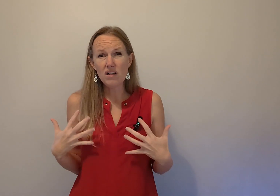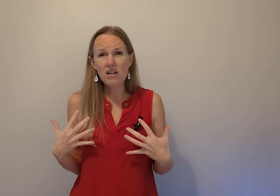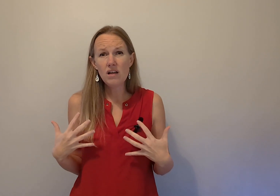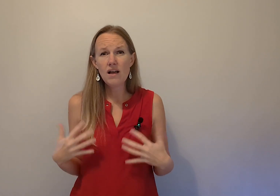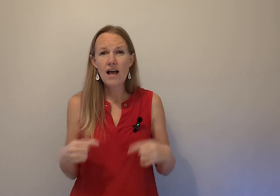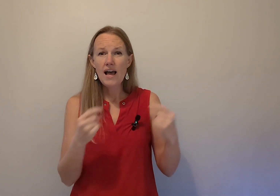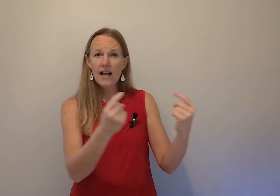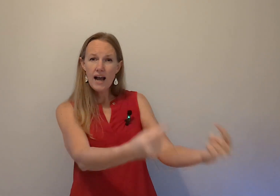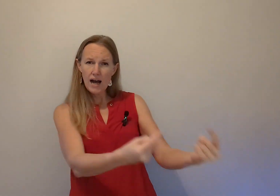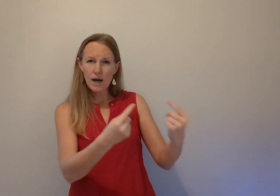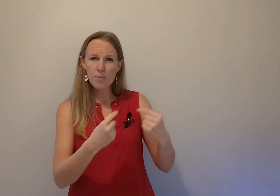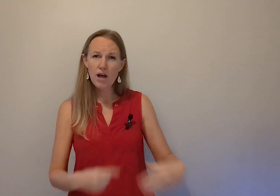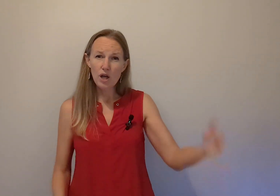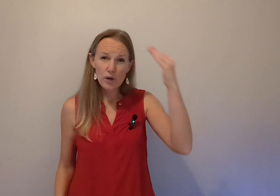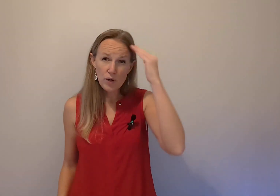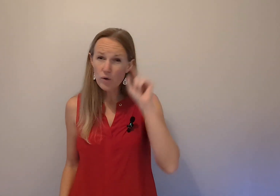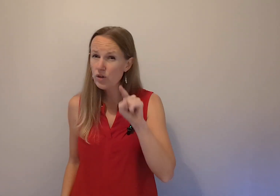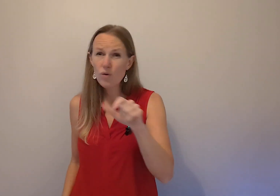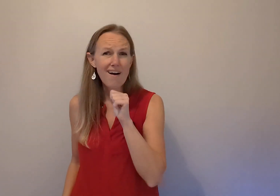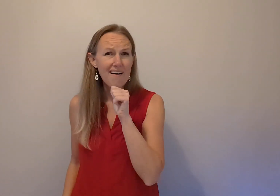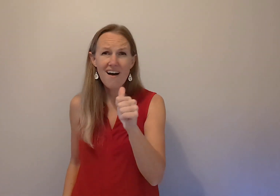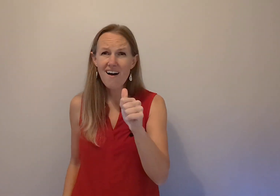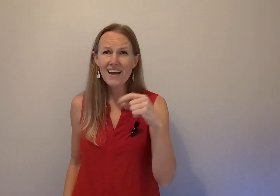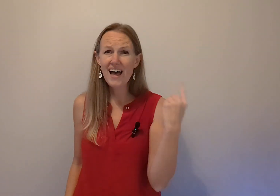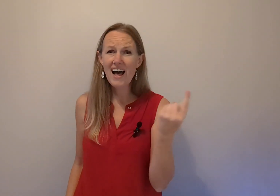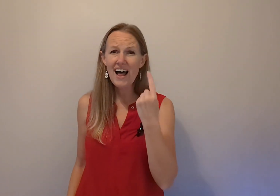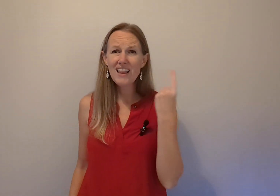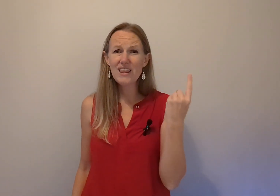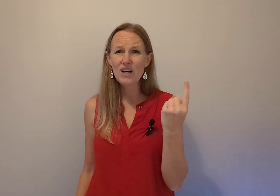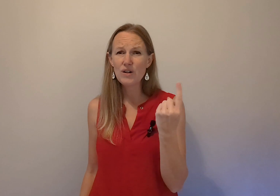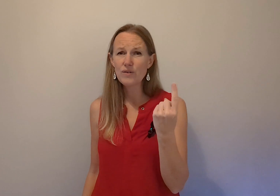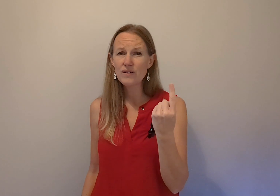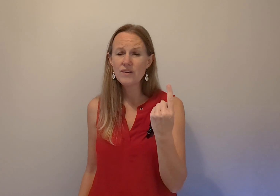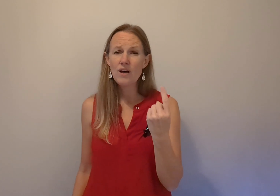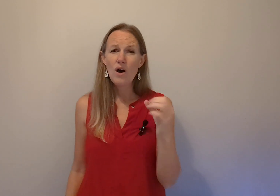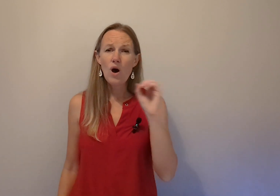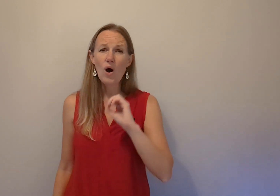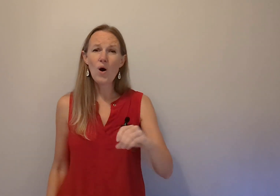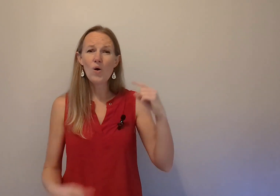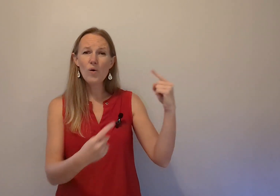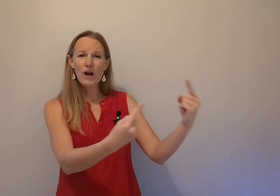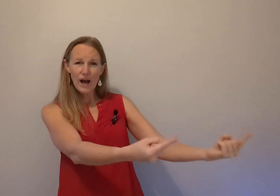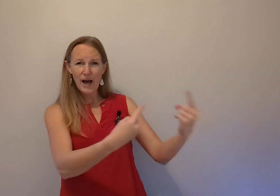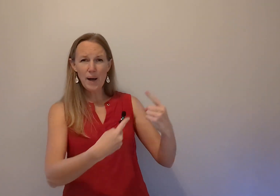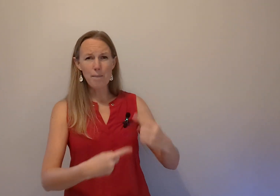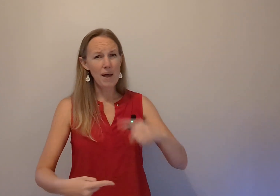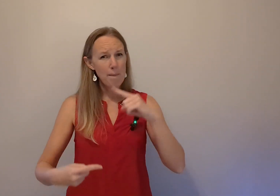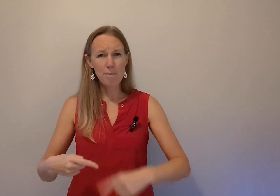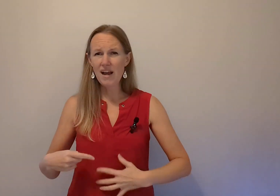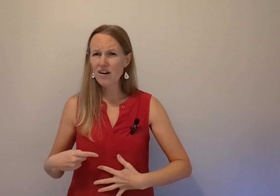unstable. Come, no, you are not alone. Oh, come,